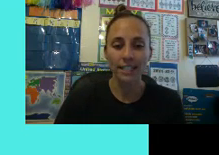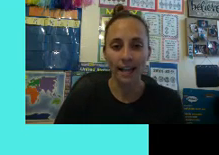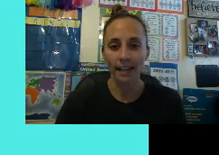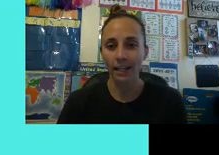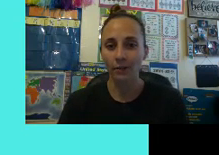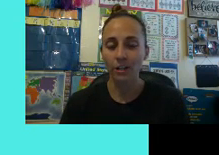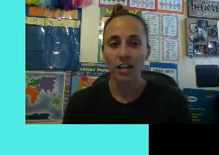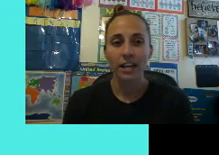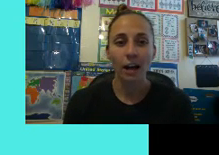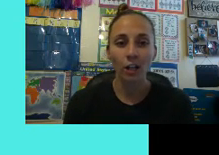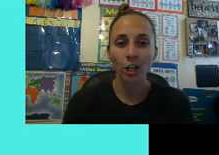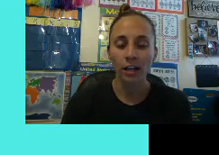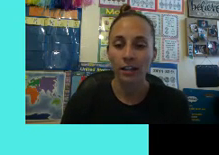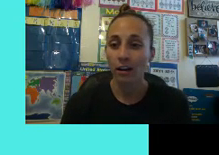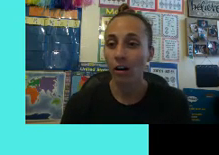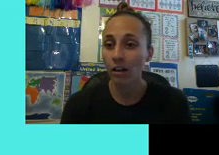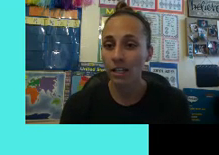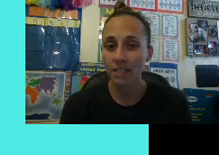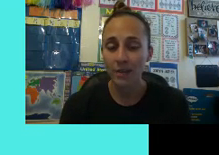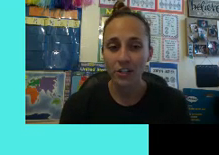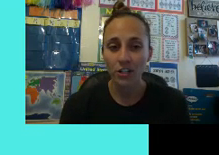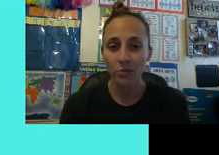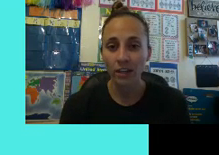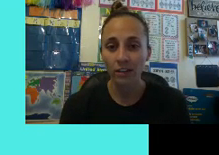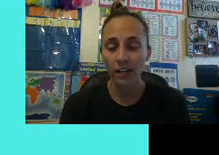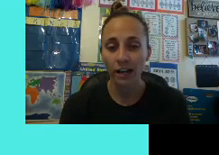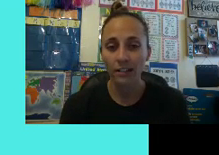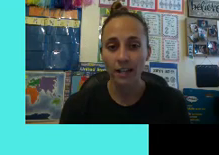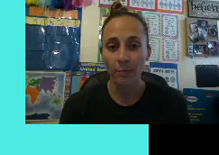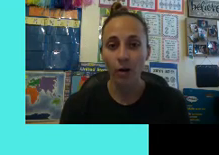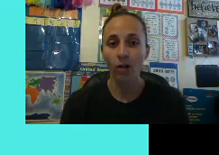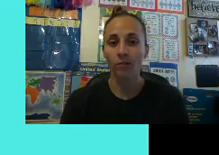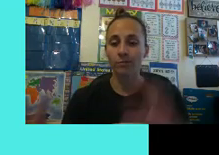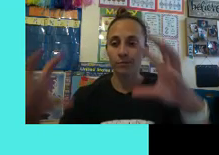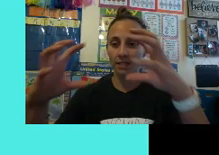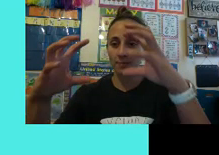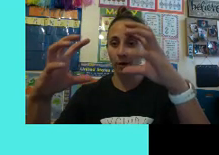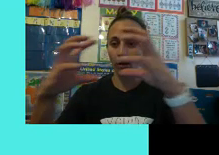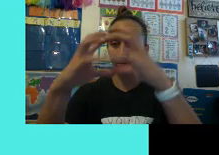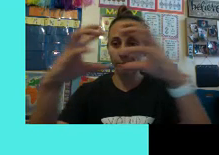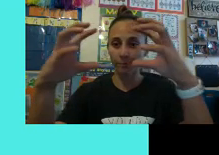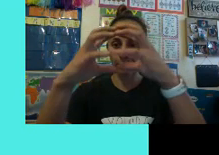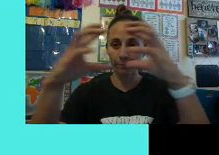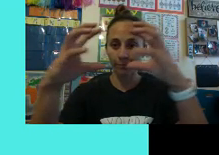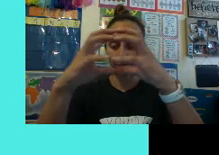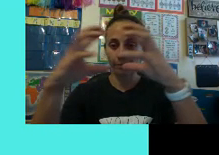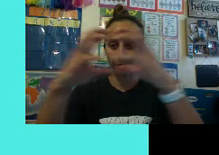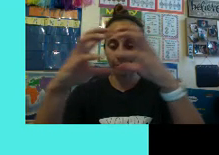Learning sign language. Now look, on these pictures, we can learn how to say ball. This is ball.